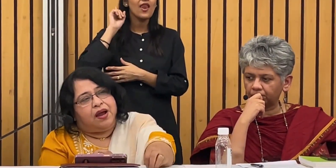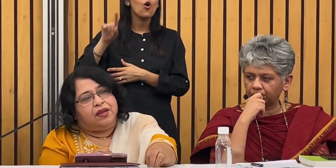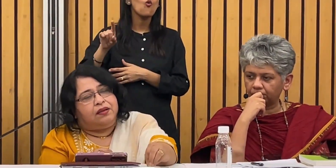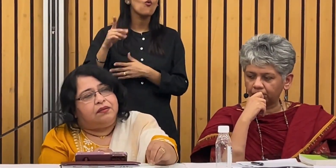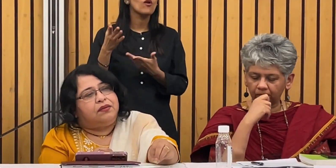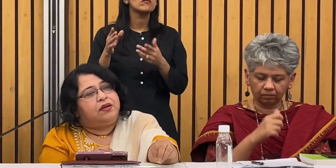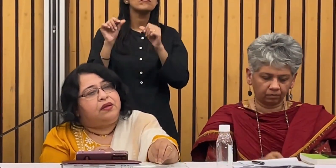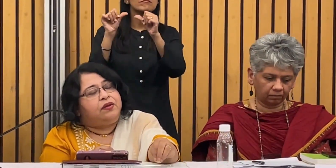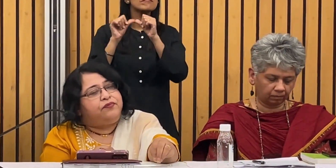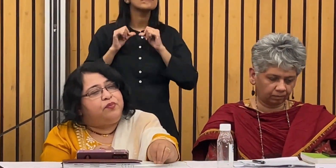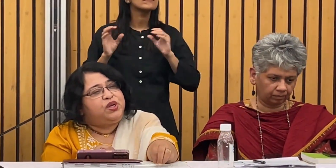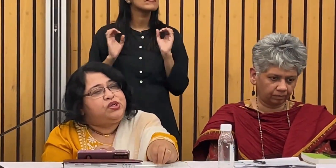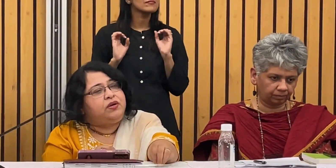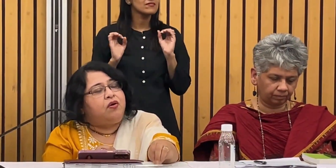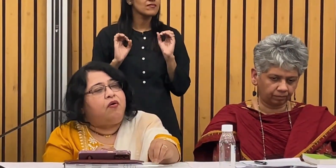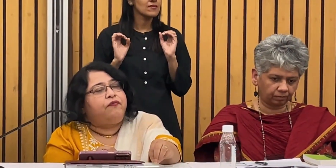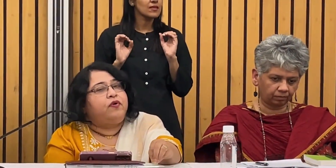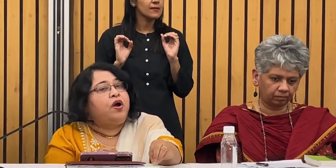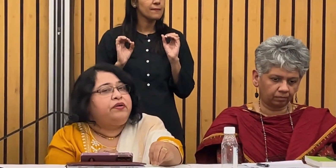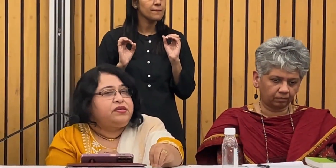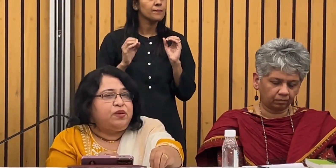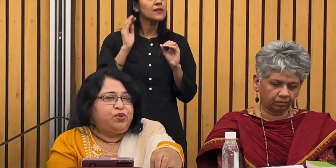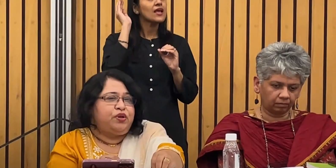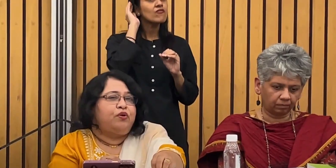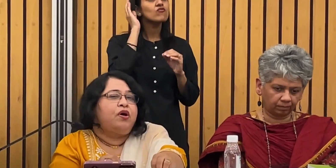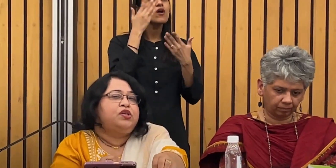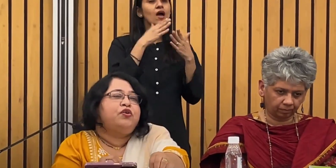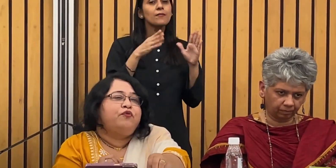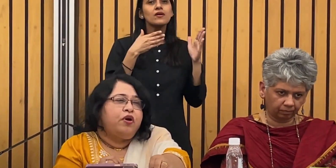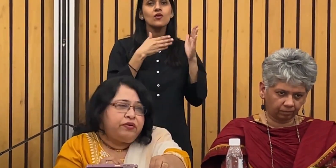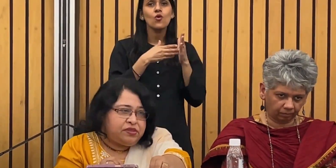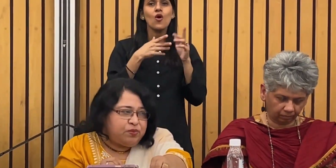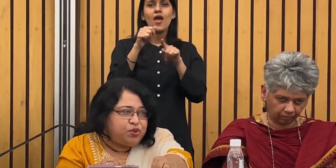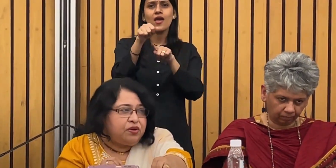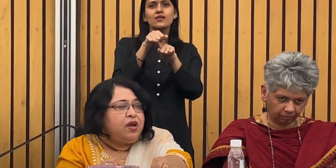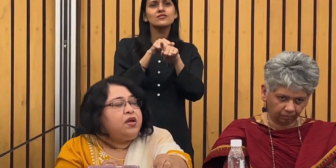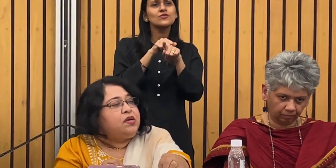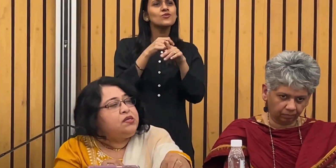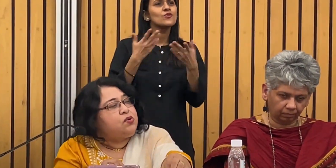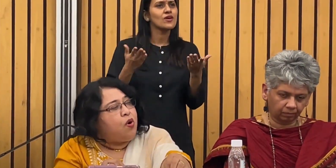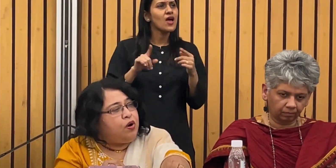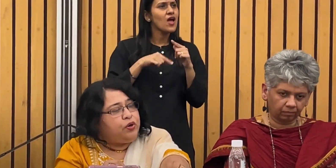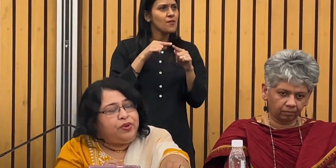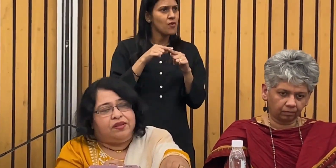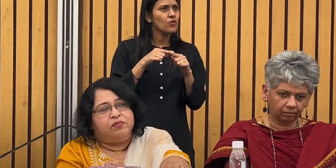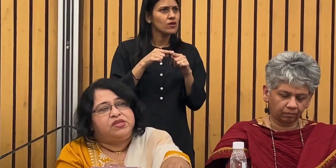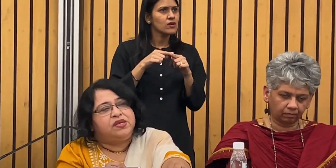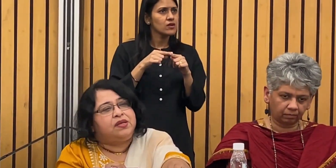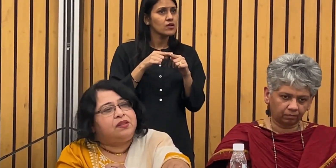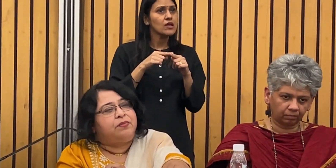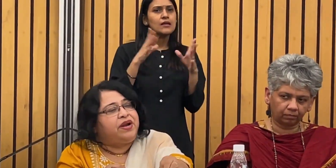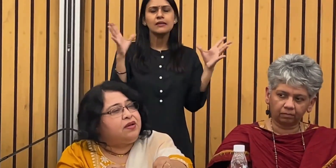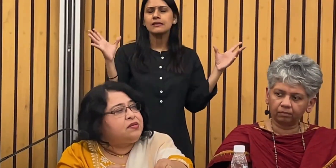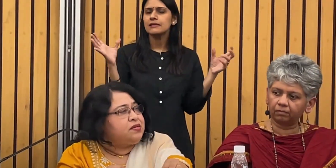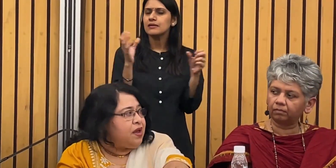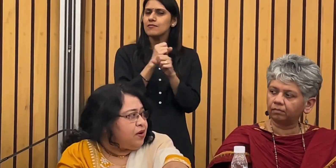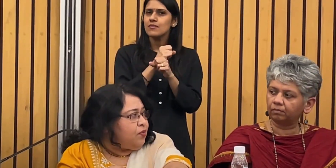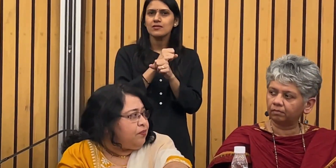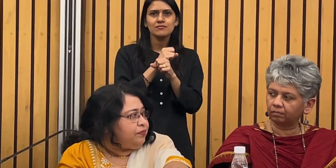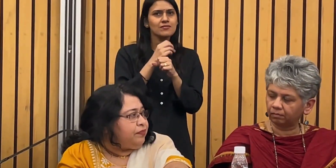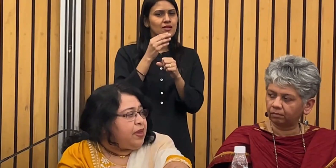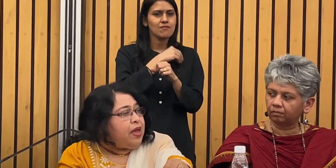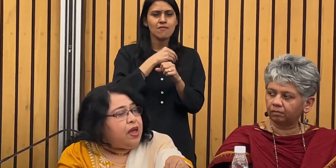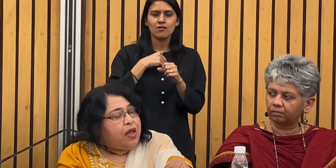Barriers regarding the information of contraception, knowledge of contraception is altogether missing in the medical